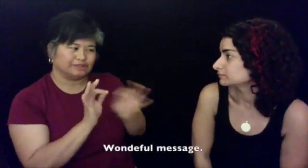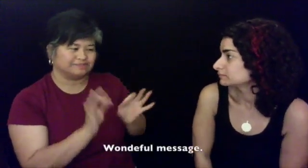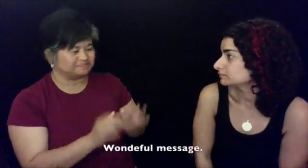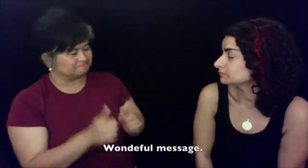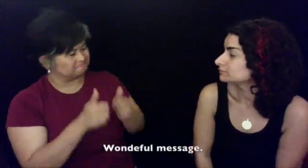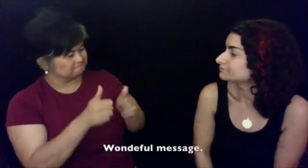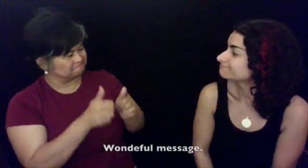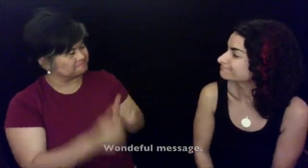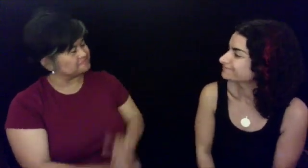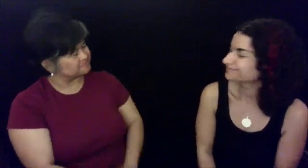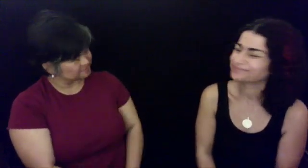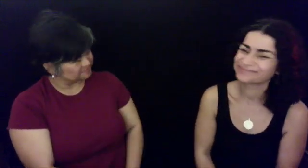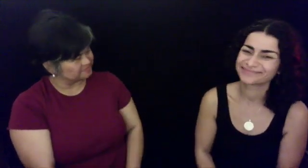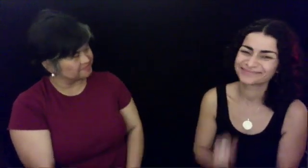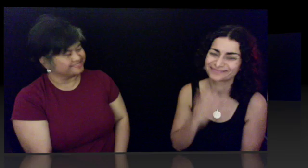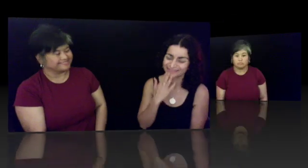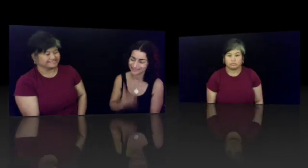Wonderful message.